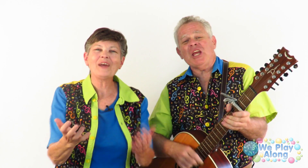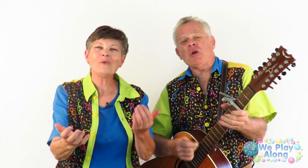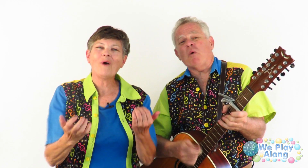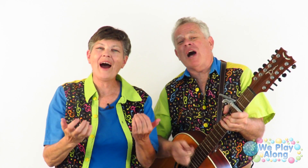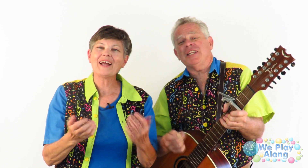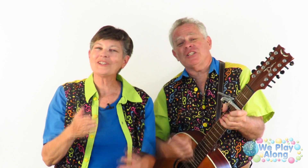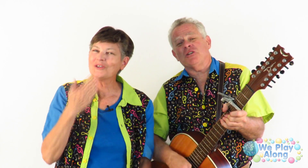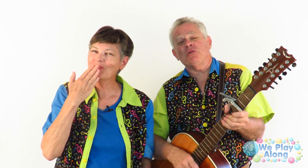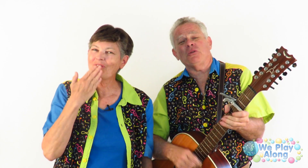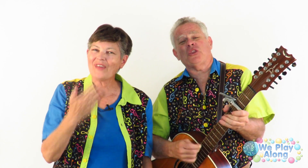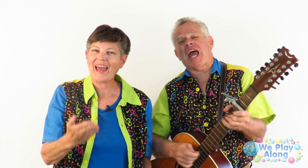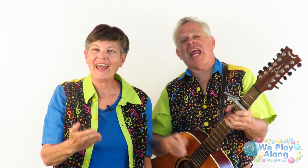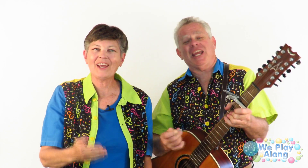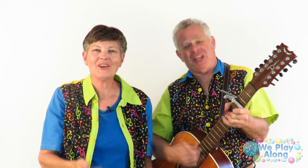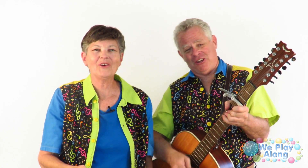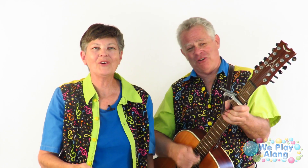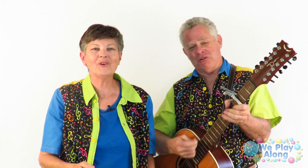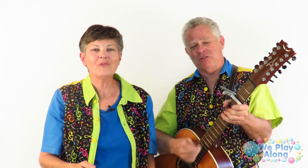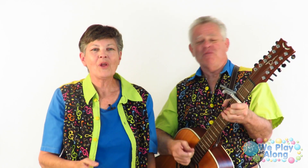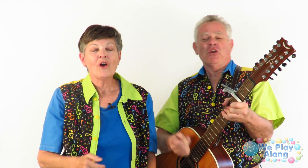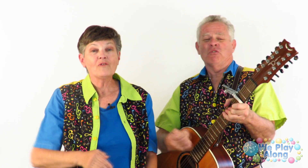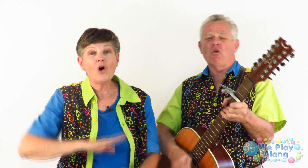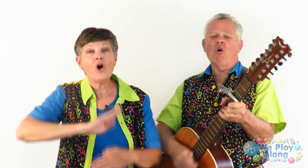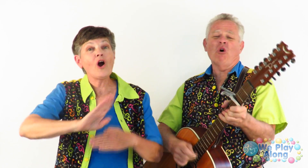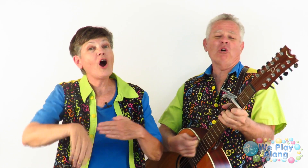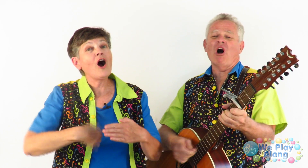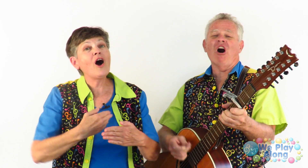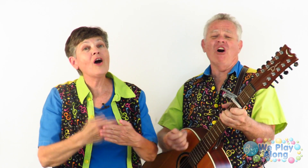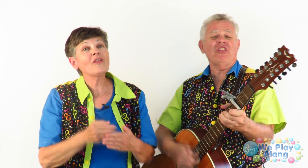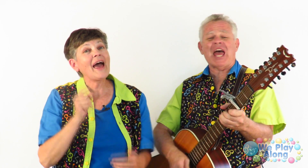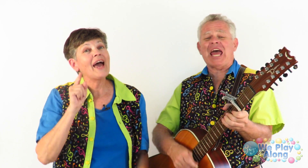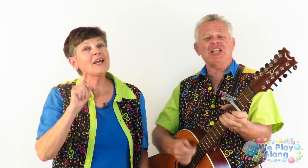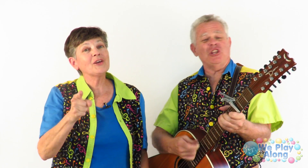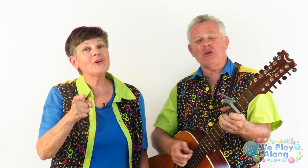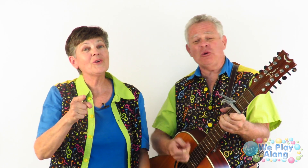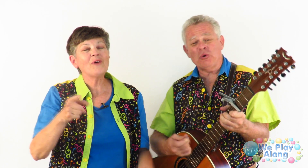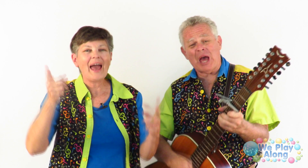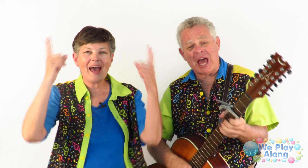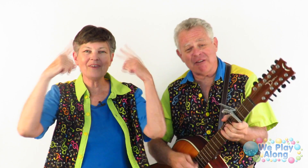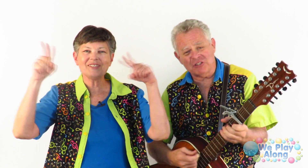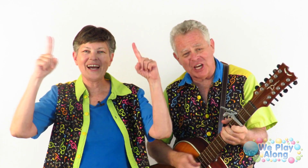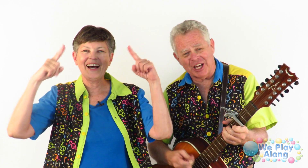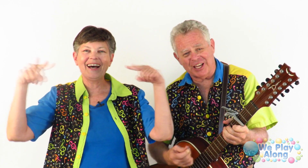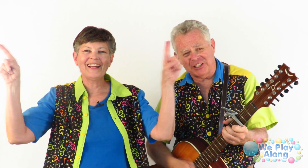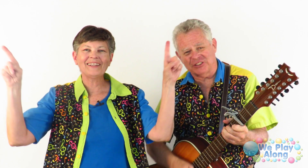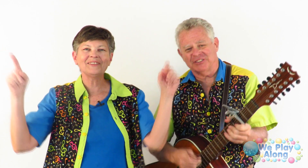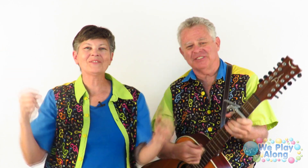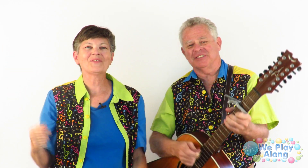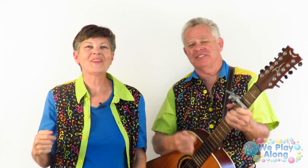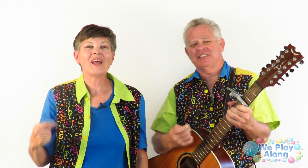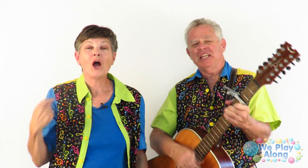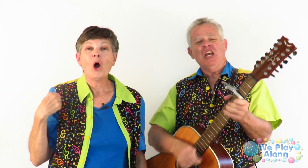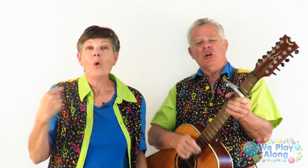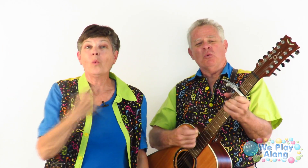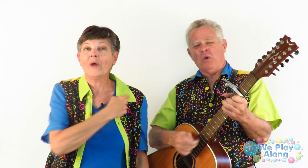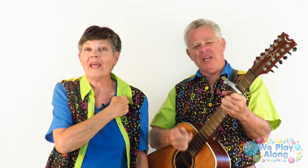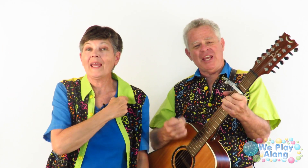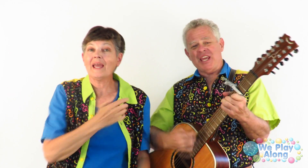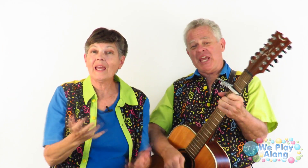We want to thank you for all that you have done.